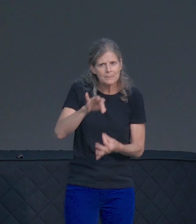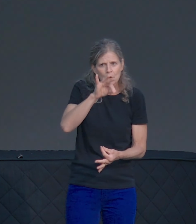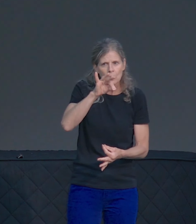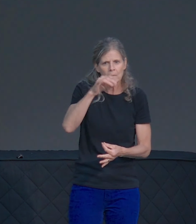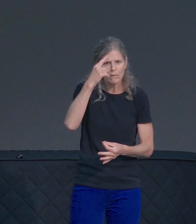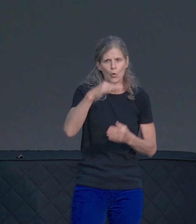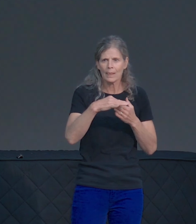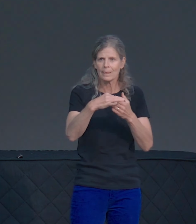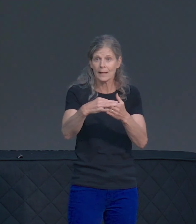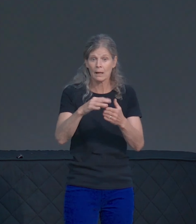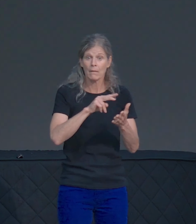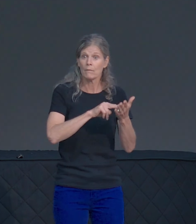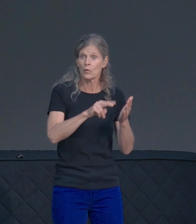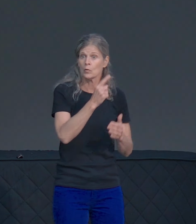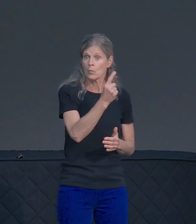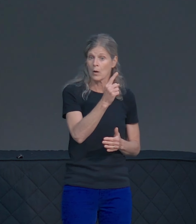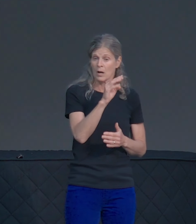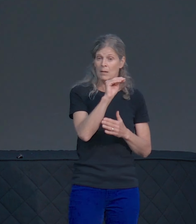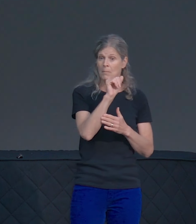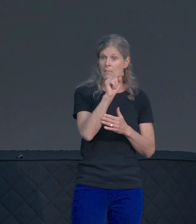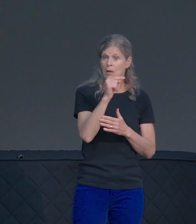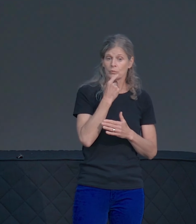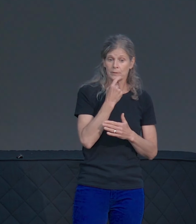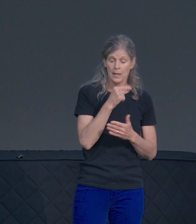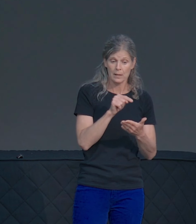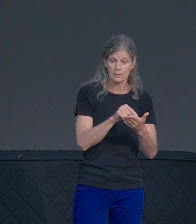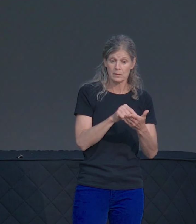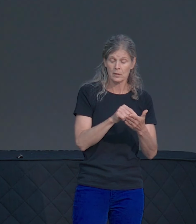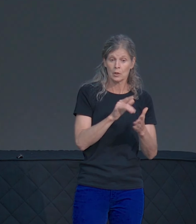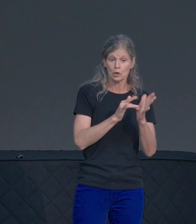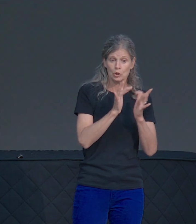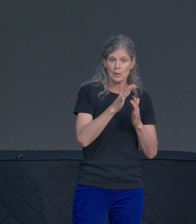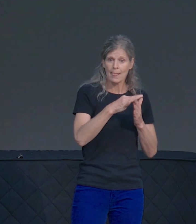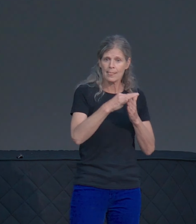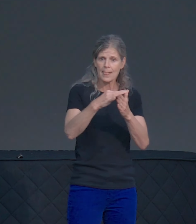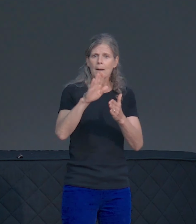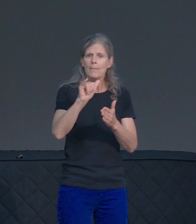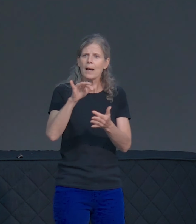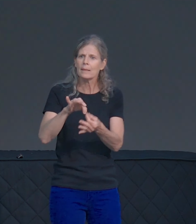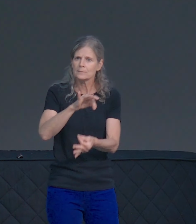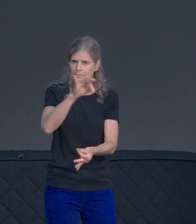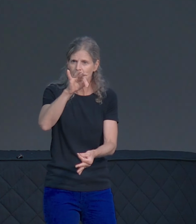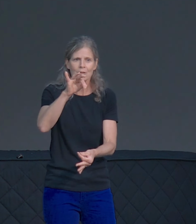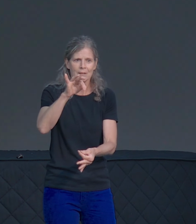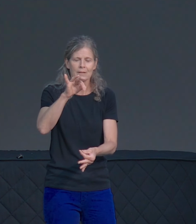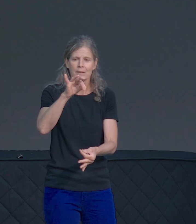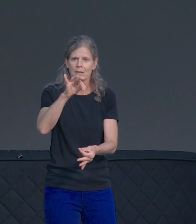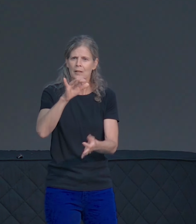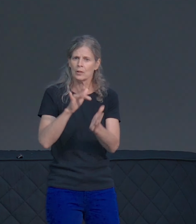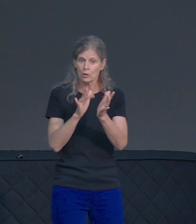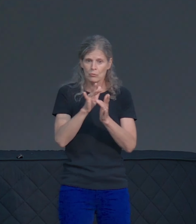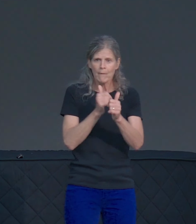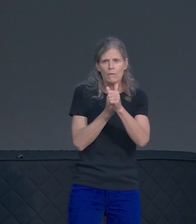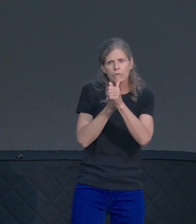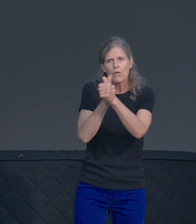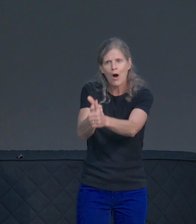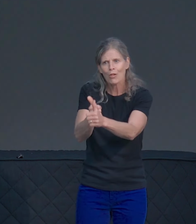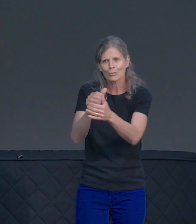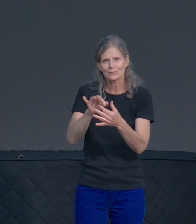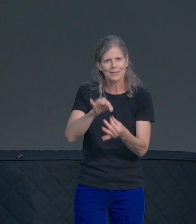leading. So if you look at verse 1, Matthew describes Jesus as being led up by the Spirit. Jesus follows the leading of the